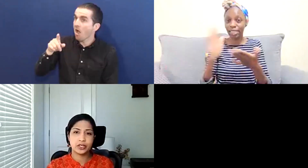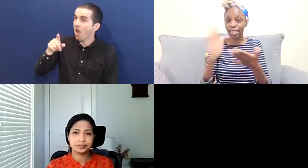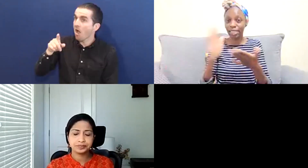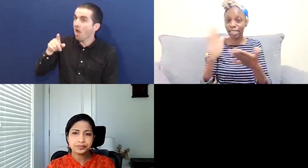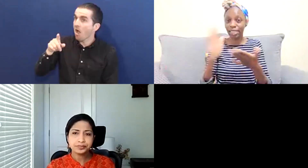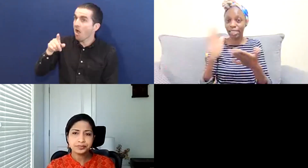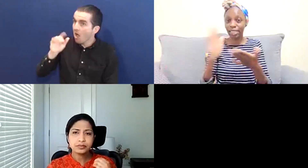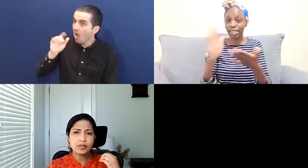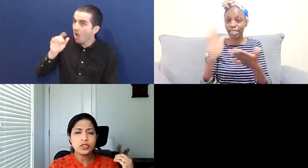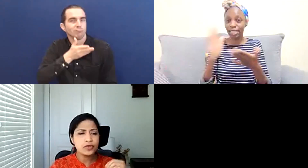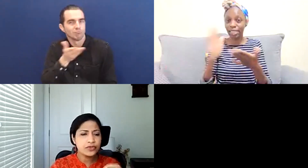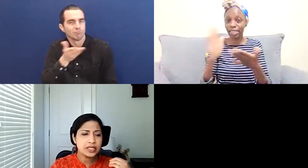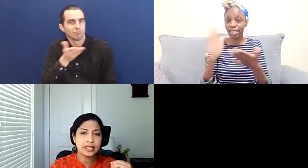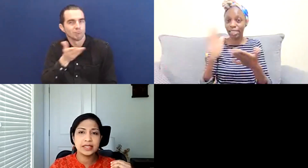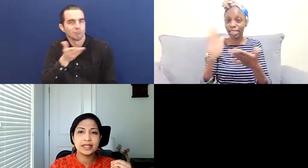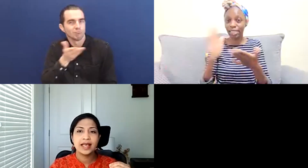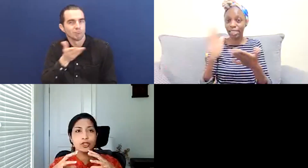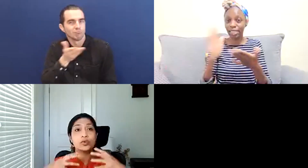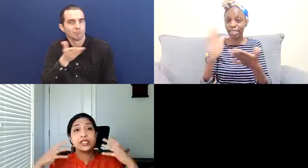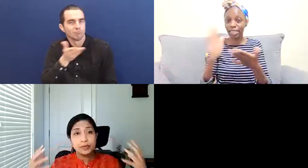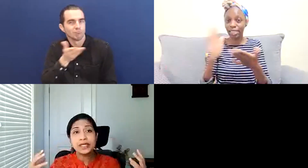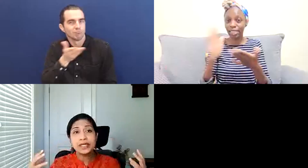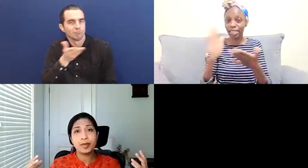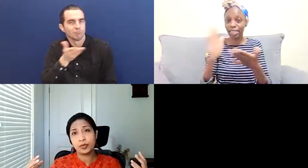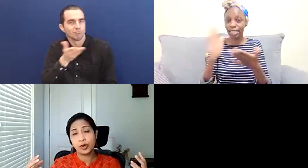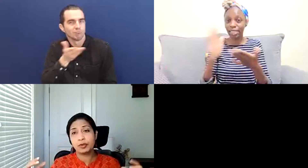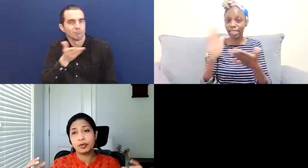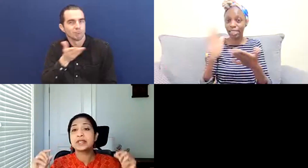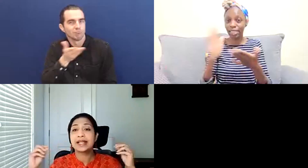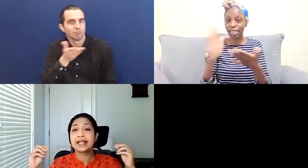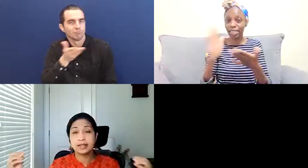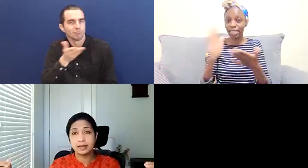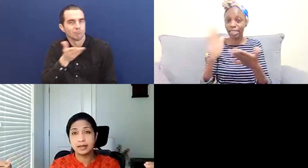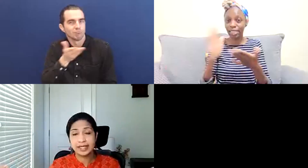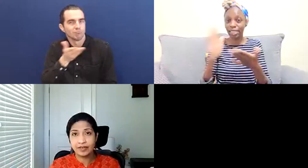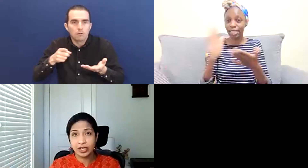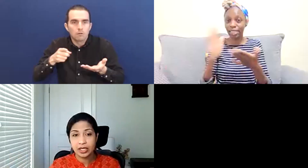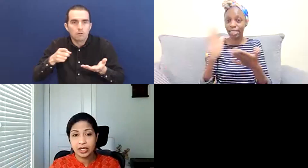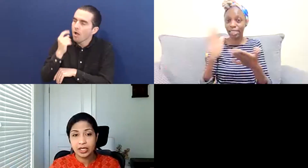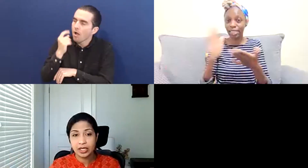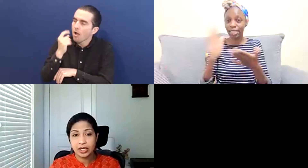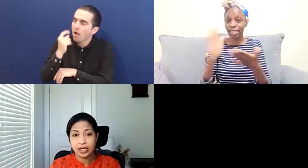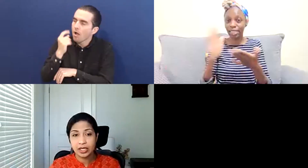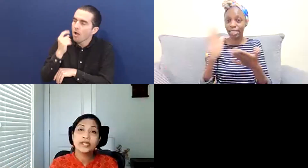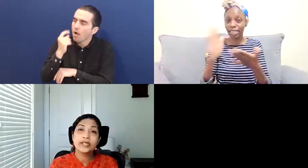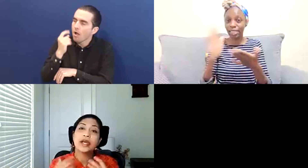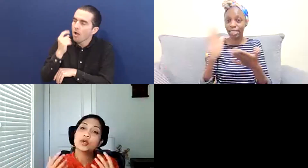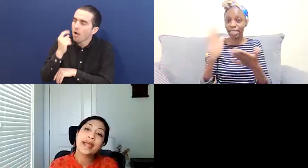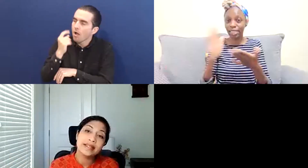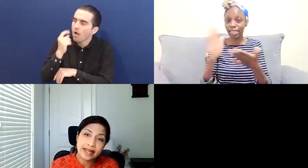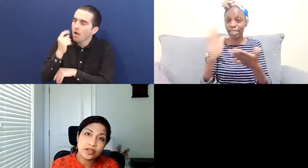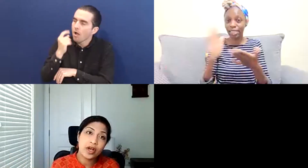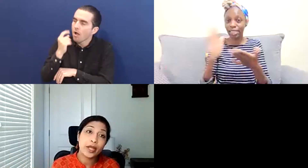session. So the first is that, we speak about problems at the systems level, but when we try